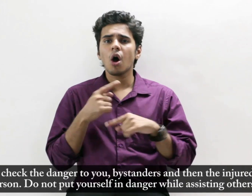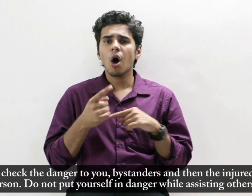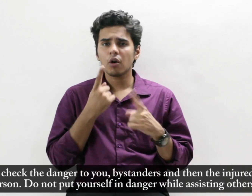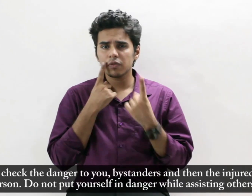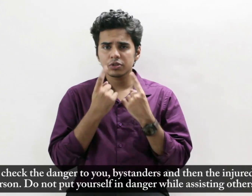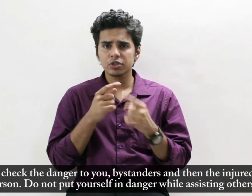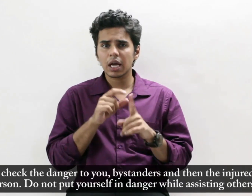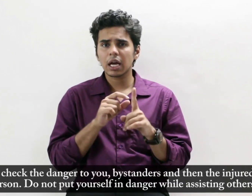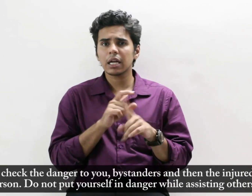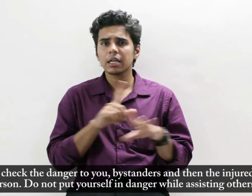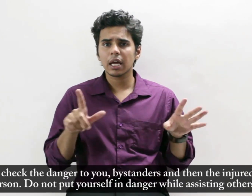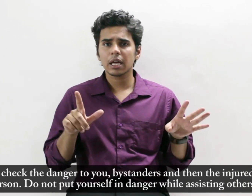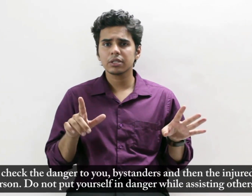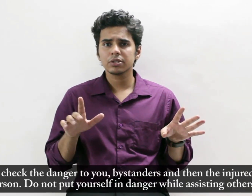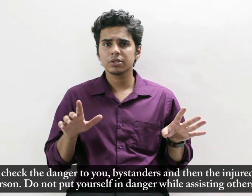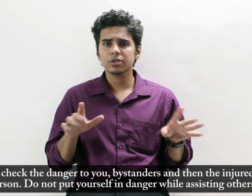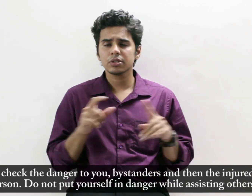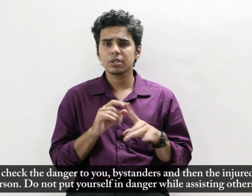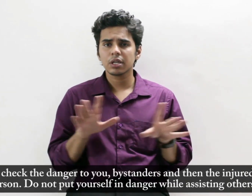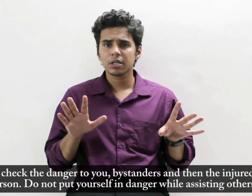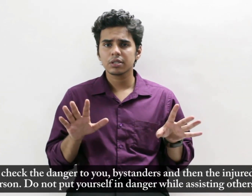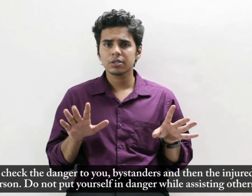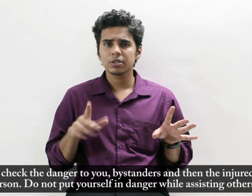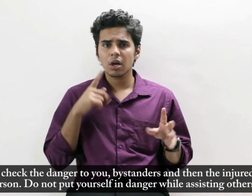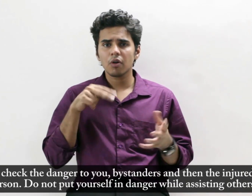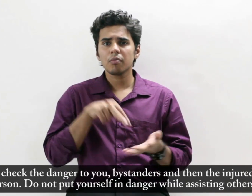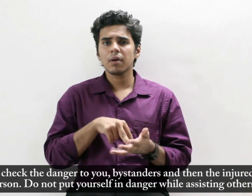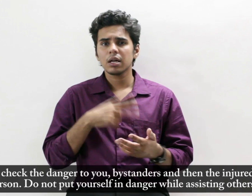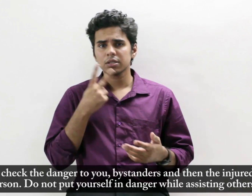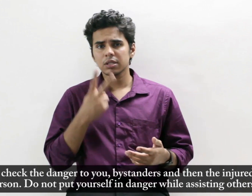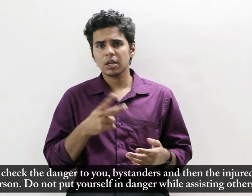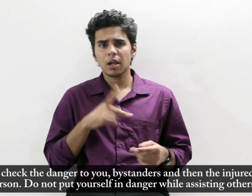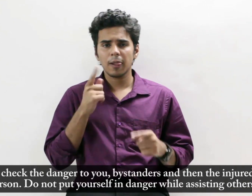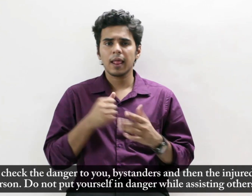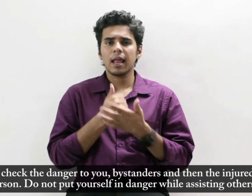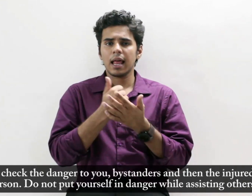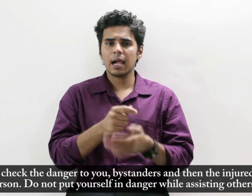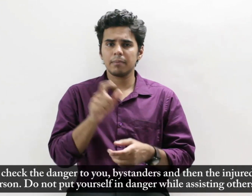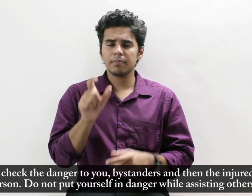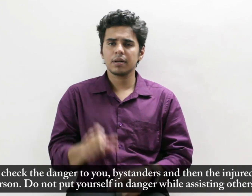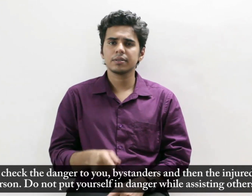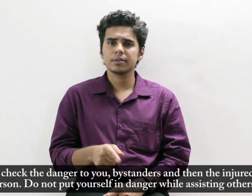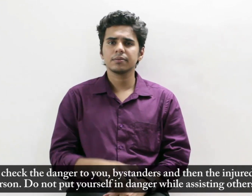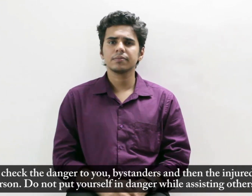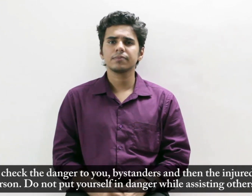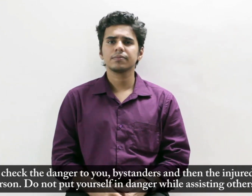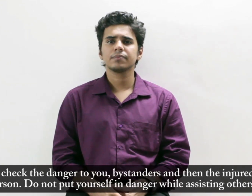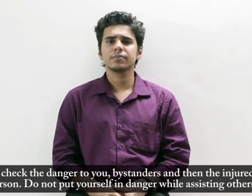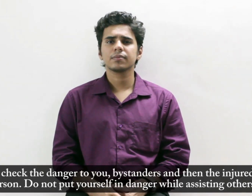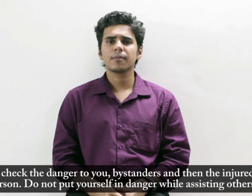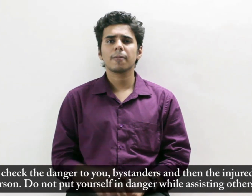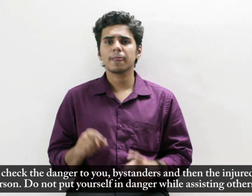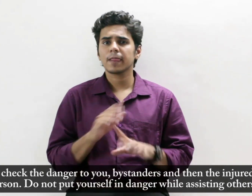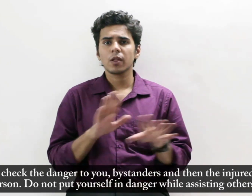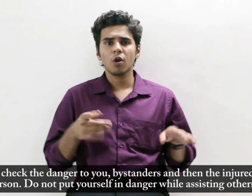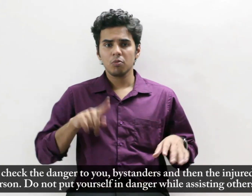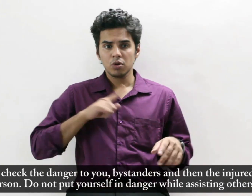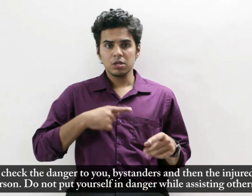Always take the danger to you, bystanders, and then the injured or ill person. Do not put yourself in danger while